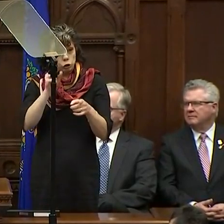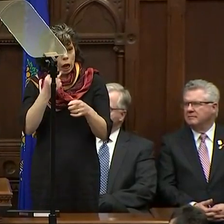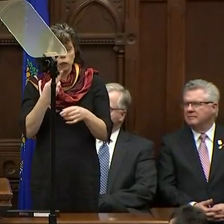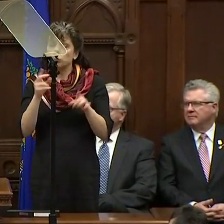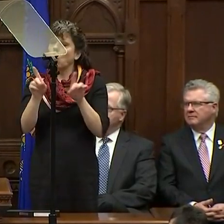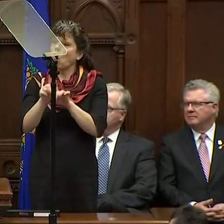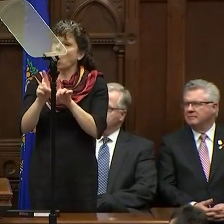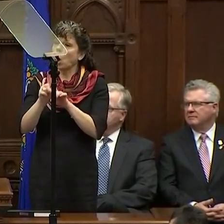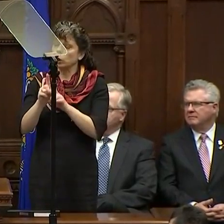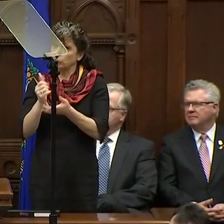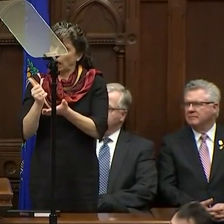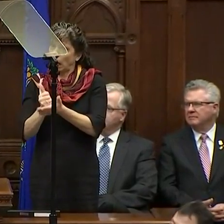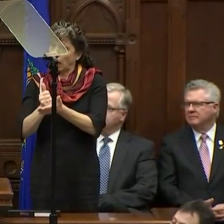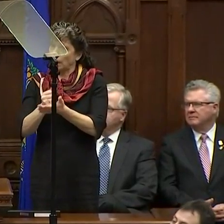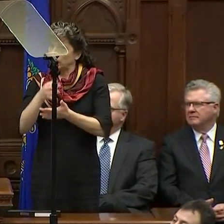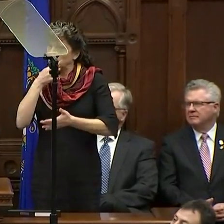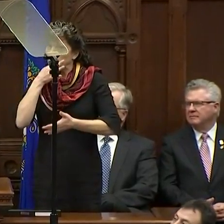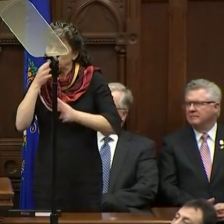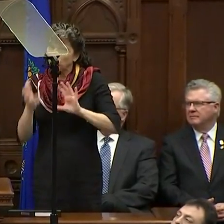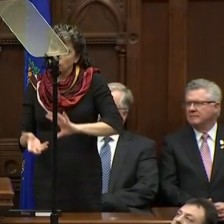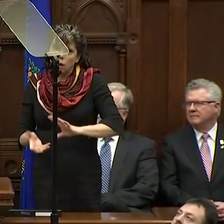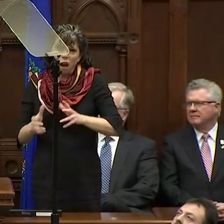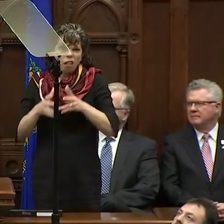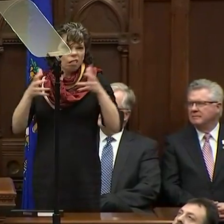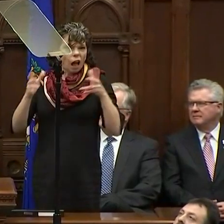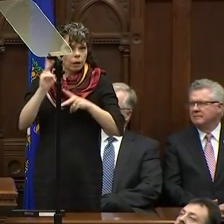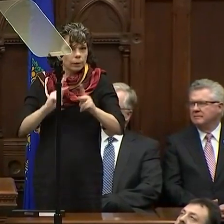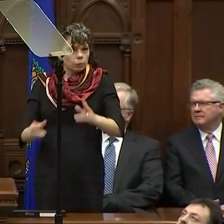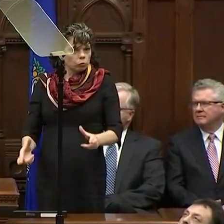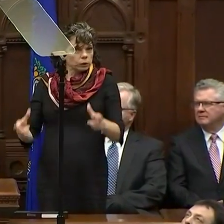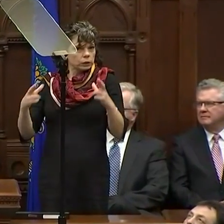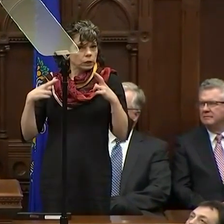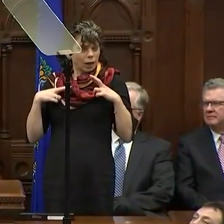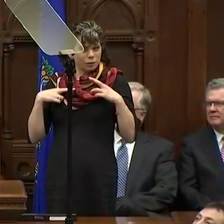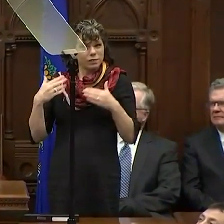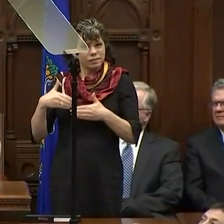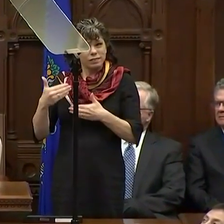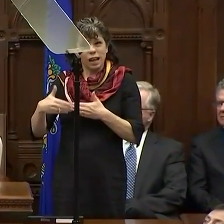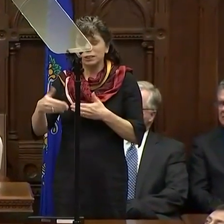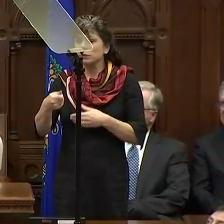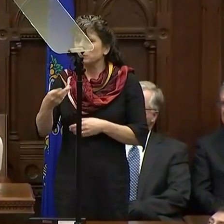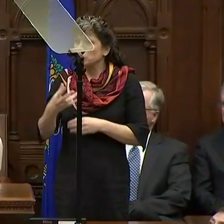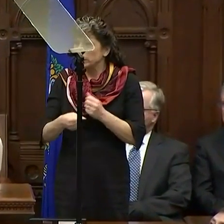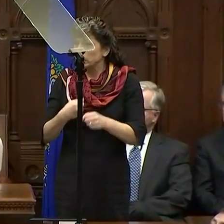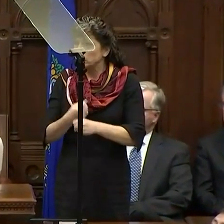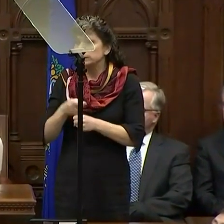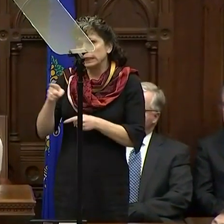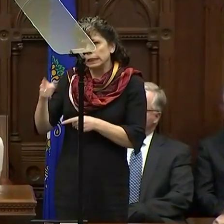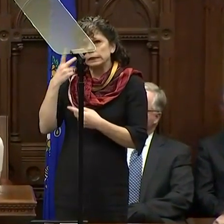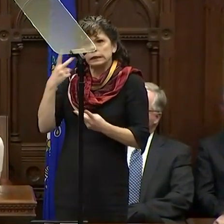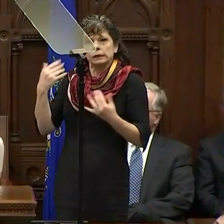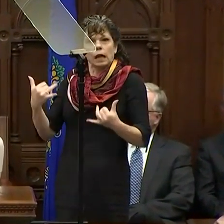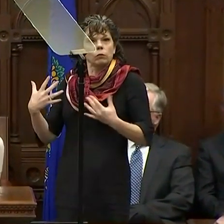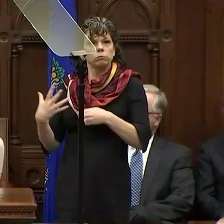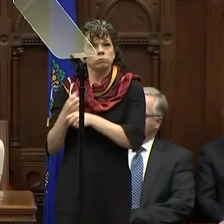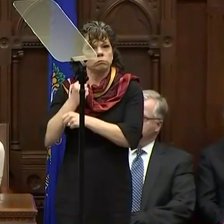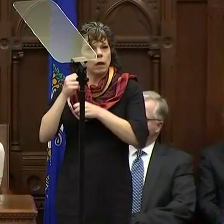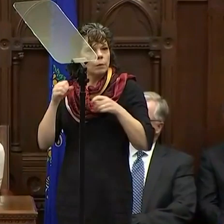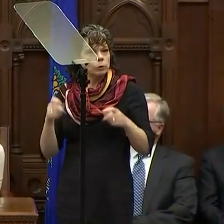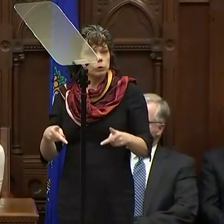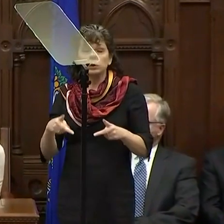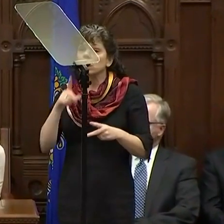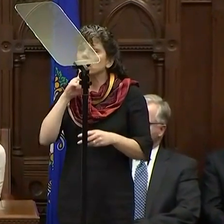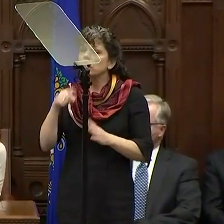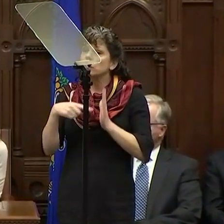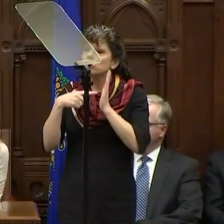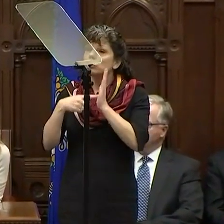that tsunami of state employee retirements over the next few years, which he sees as an opportunity to show the